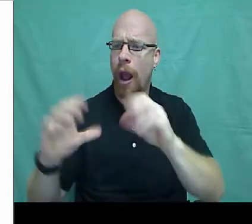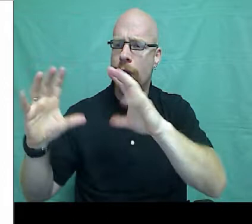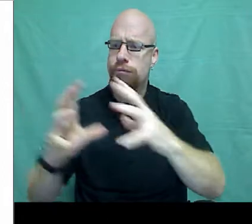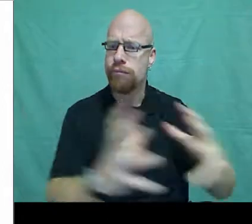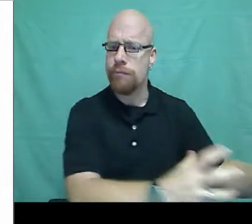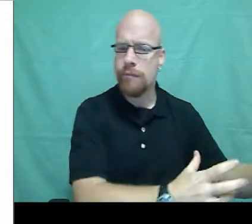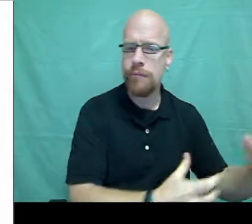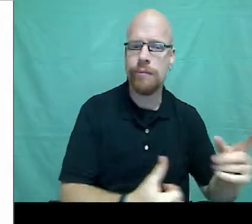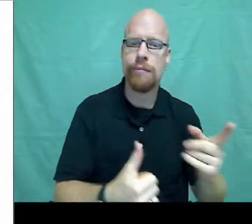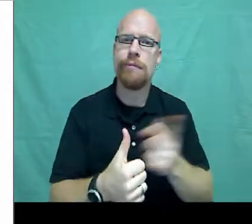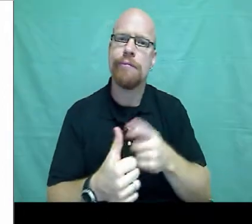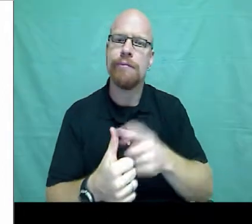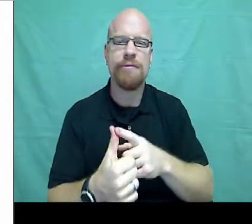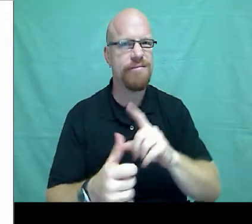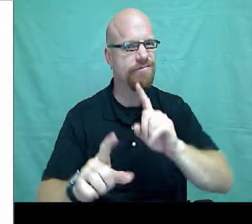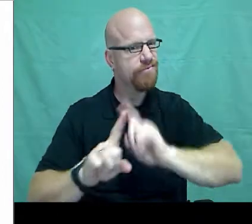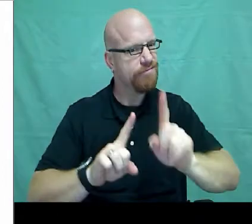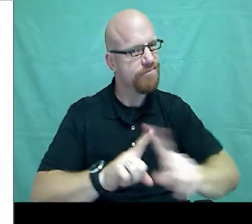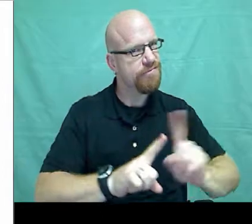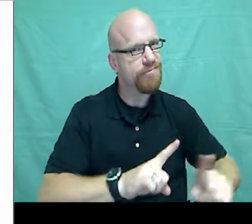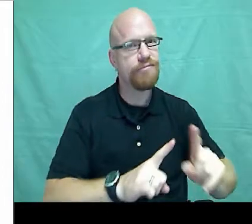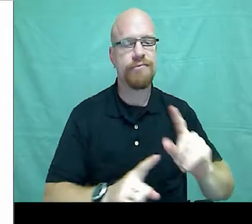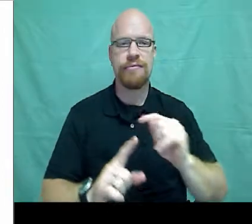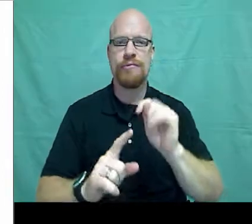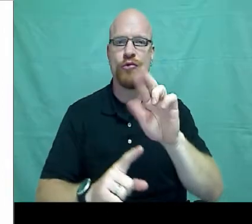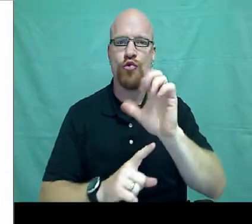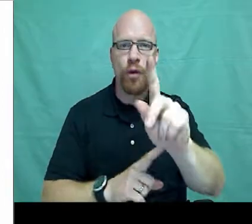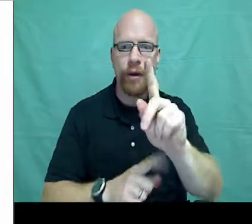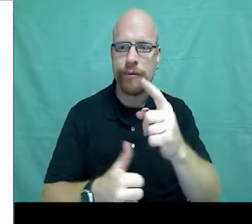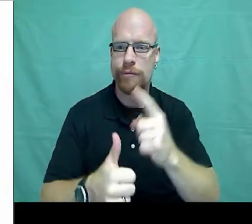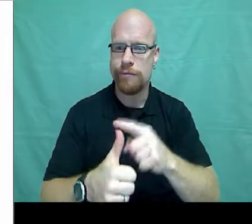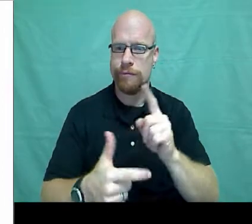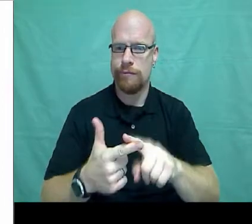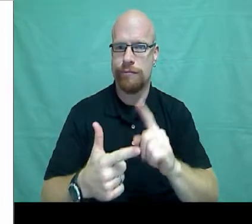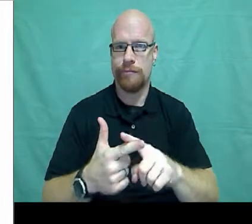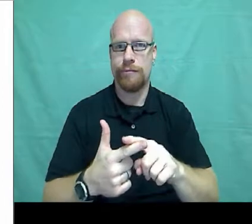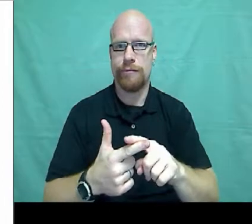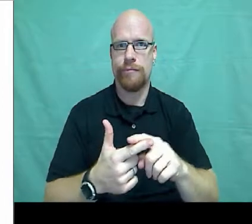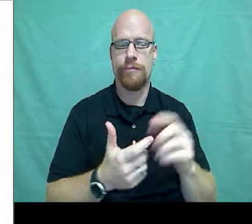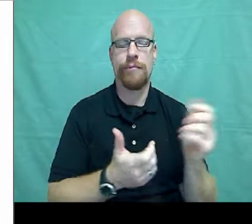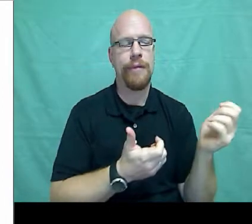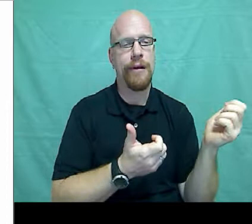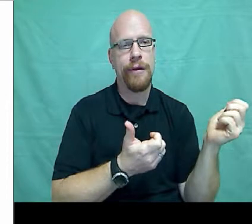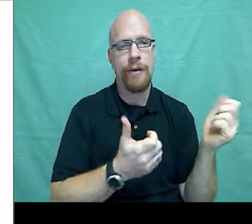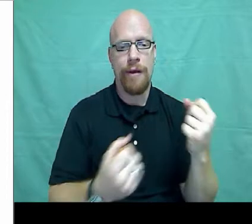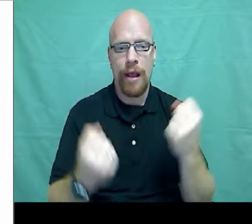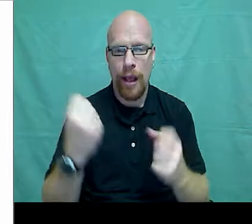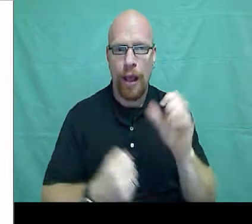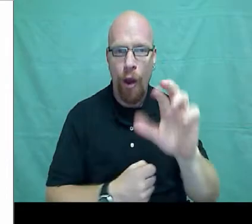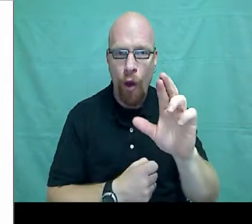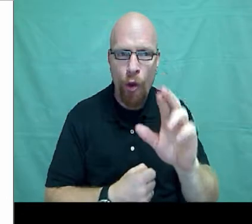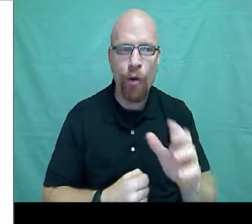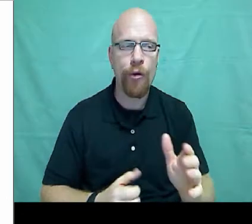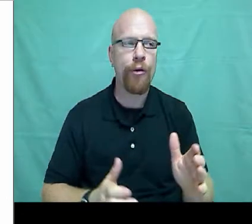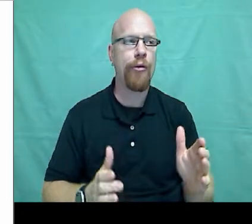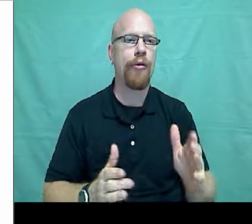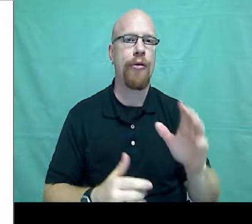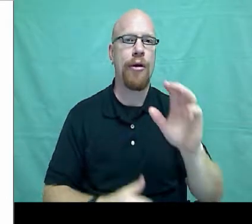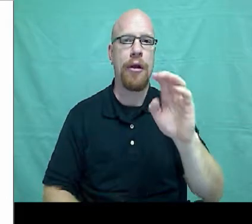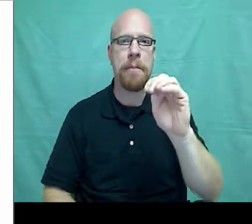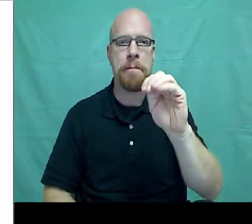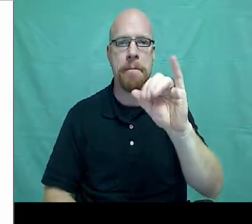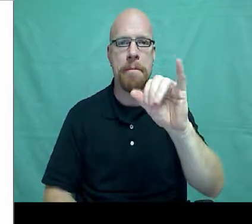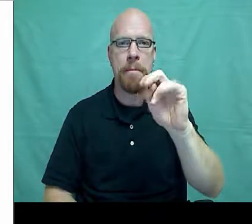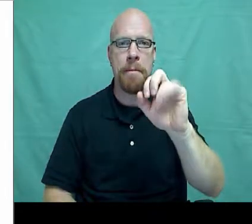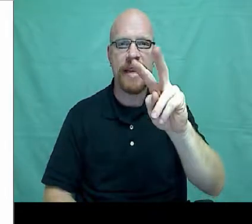Now, what types of automobiles do we have today? We have many different kinds of automobiles. We have trucks, we have cars,